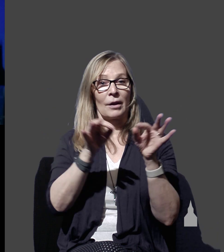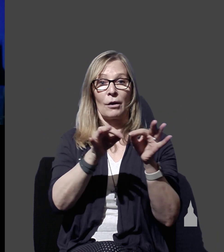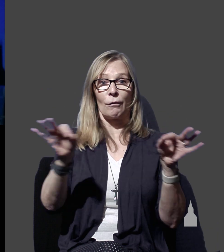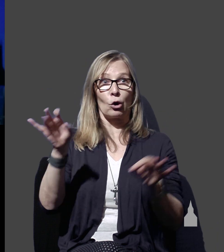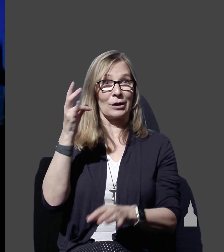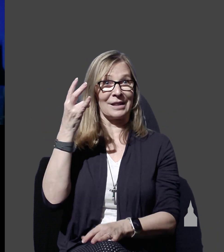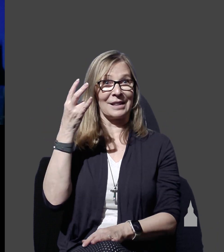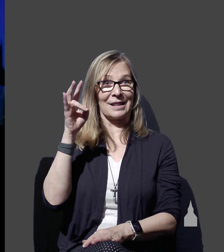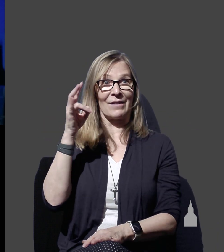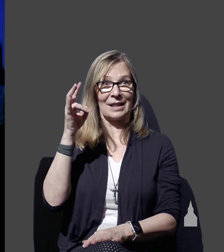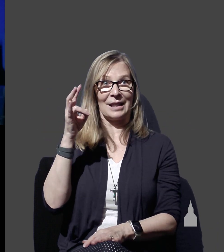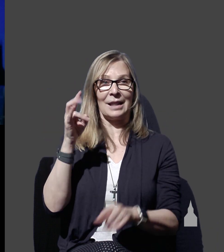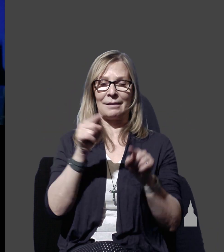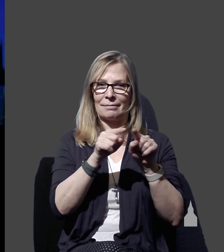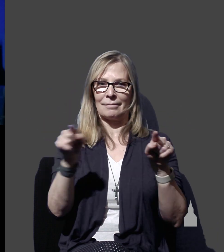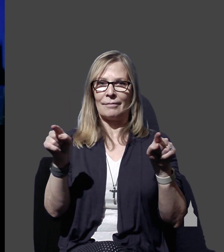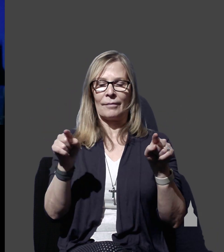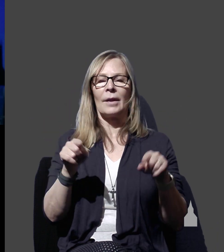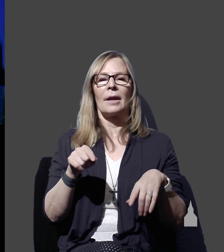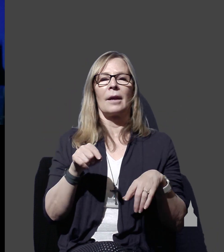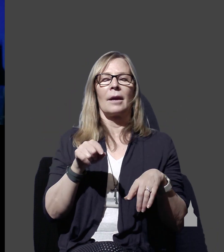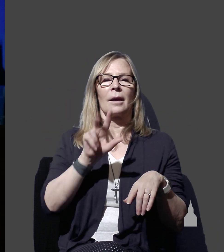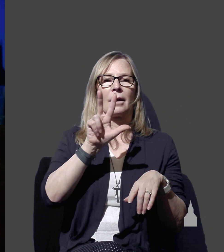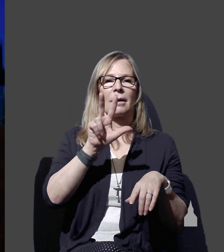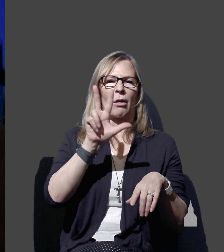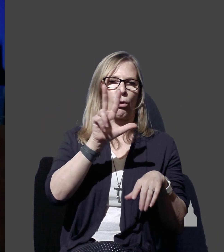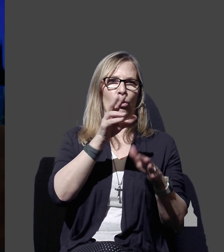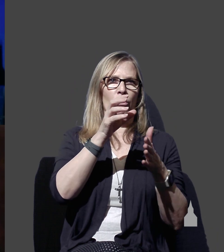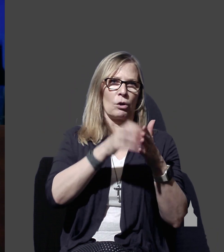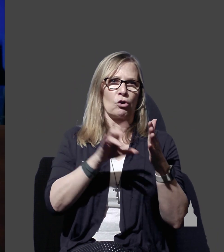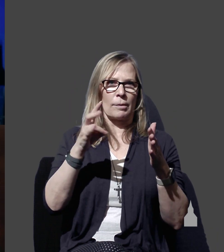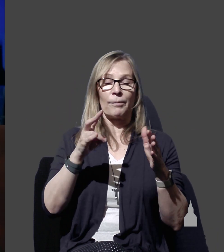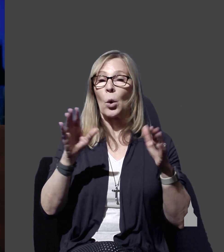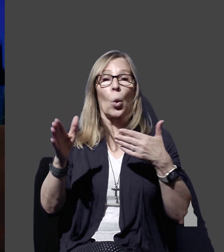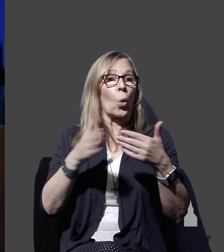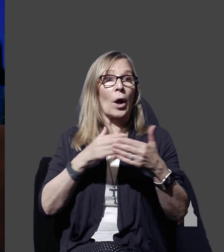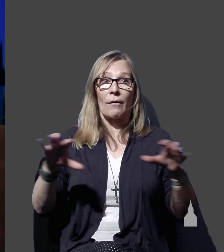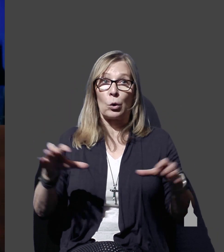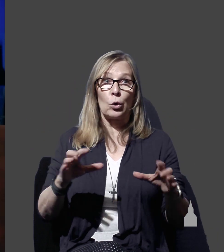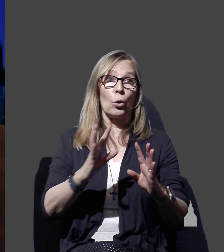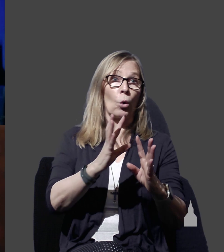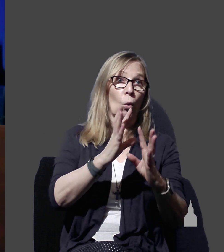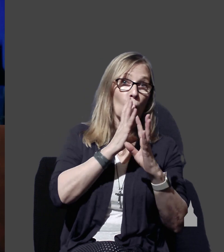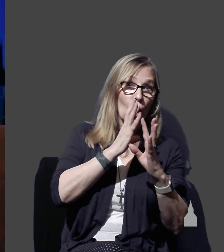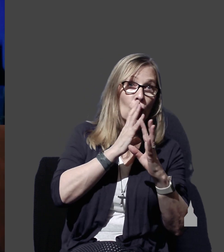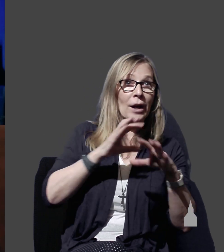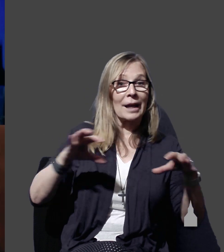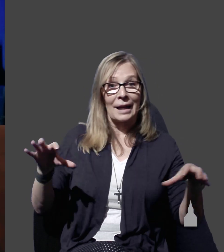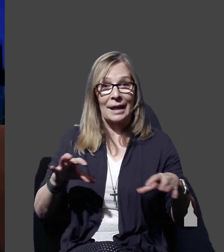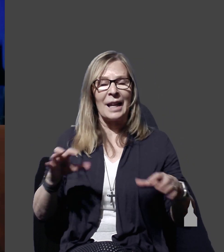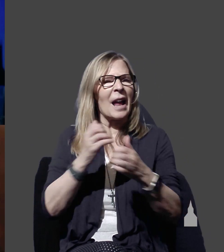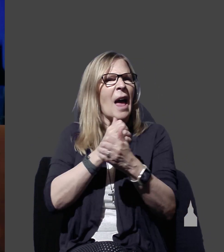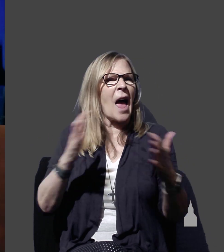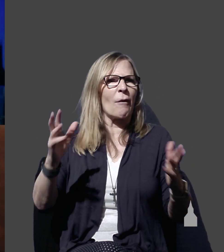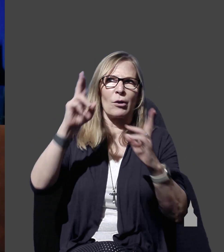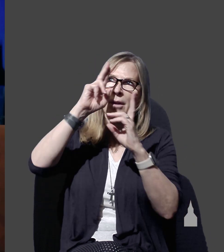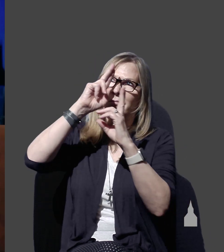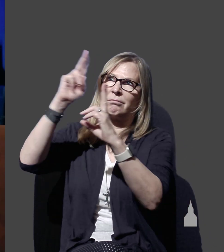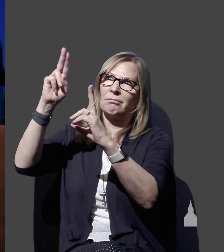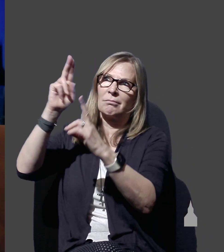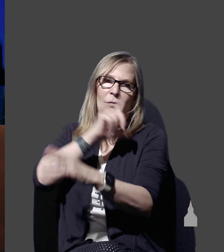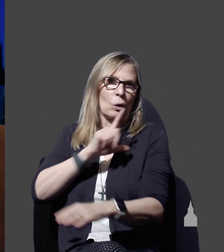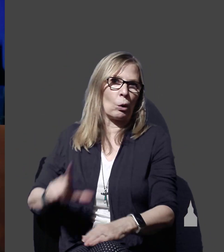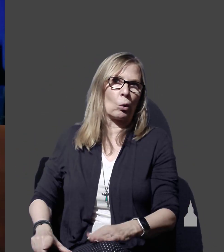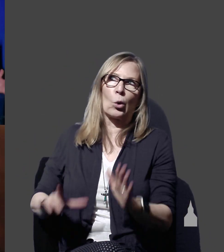connector for everything. Colossians 3:17, whatever you do in word or deed, do all in the name of the Lord Jesus, giving thanks through him to God the